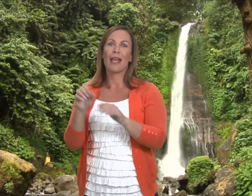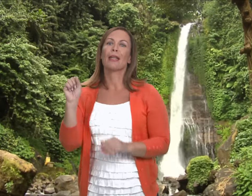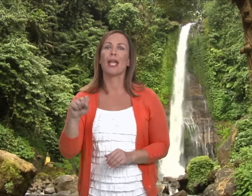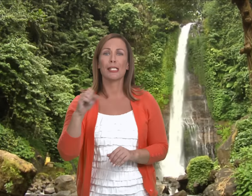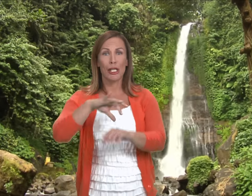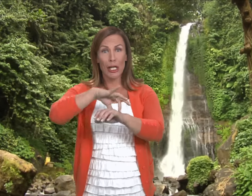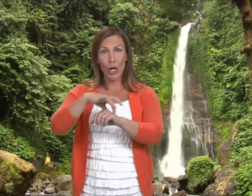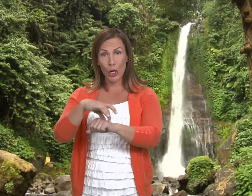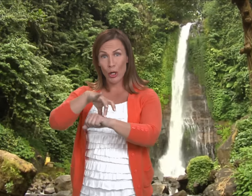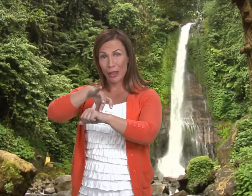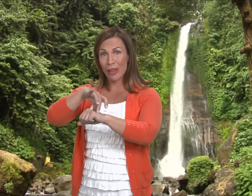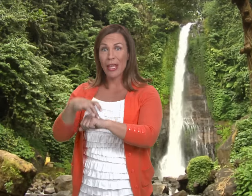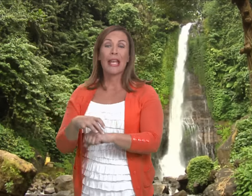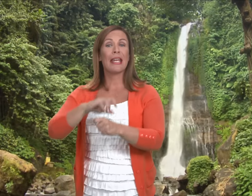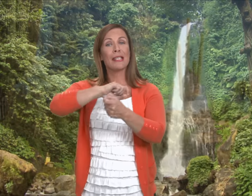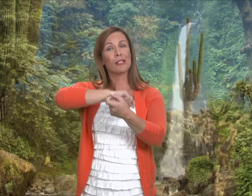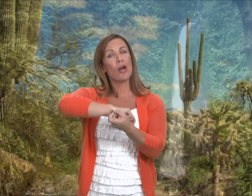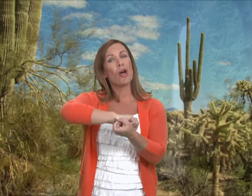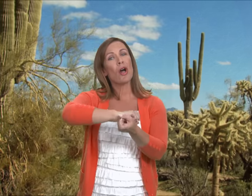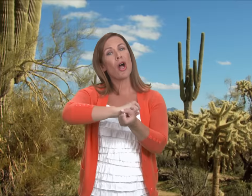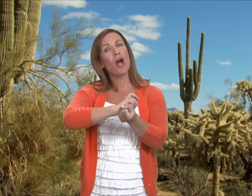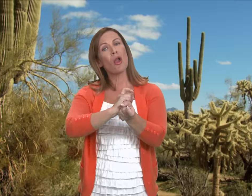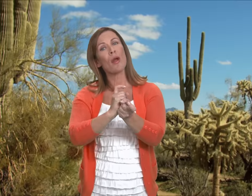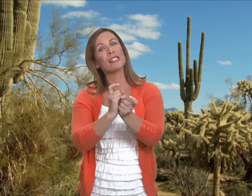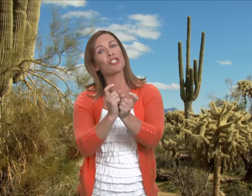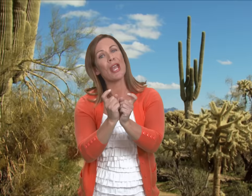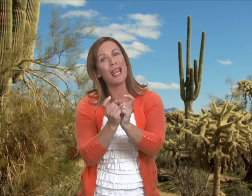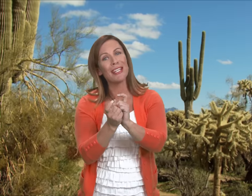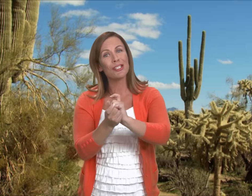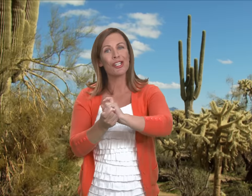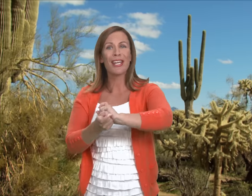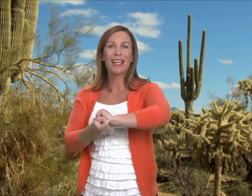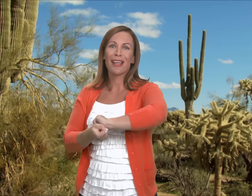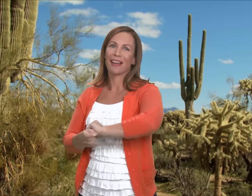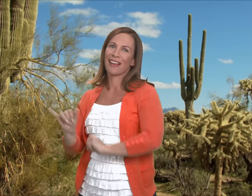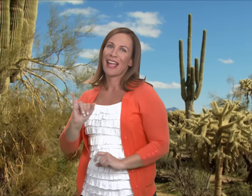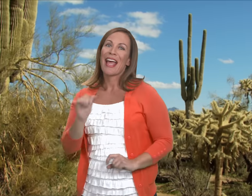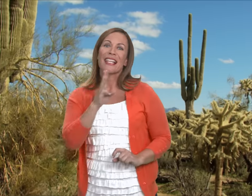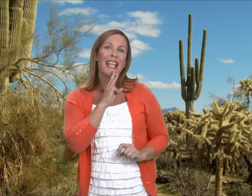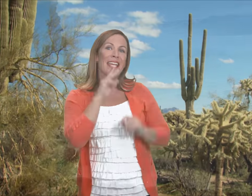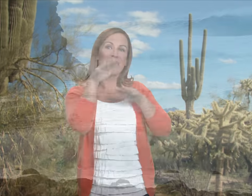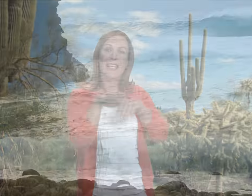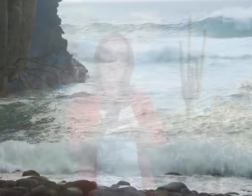Yes, the Earth is always changing Like the